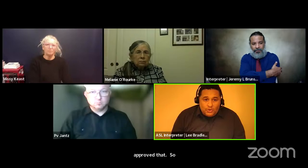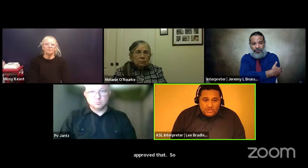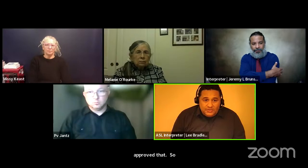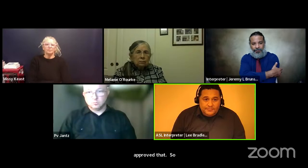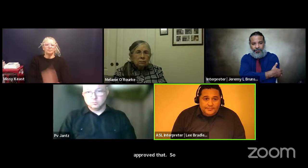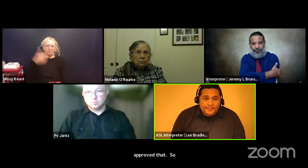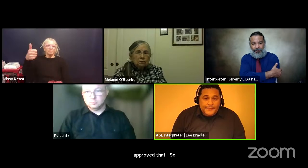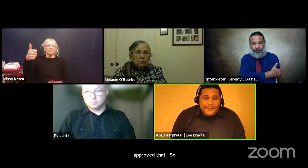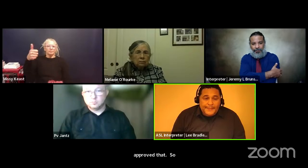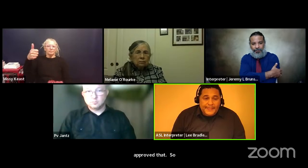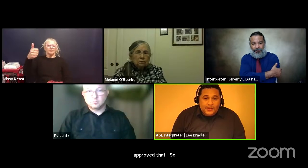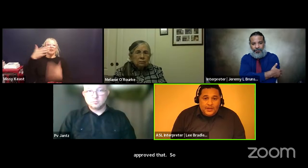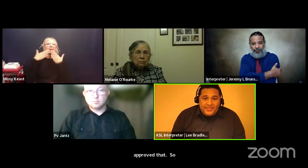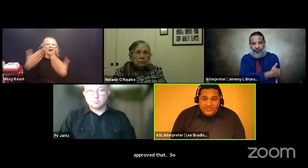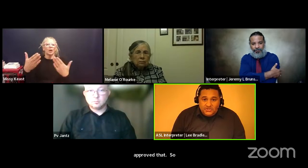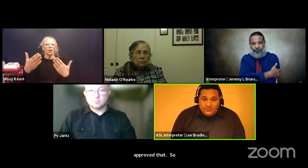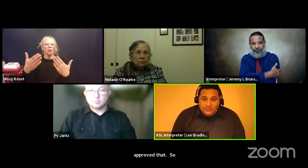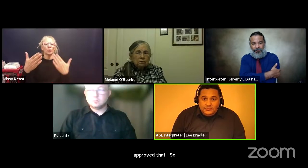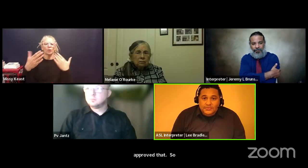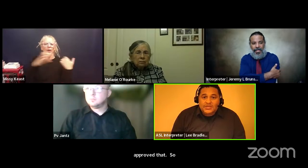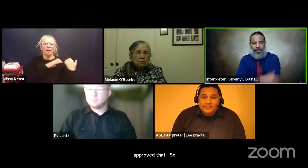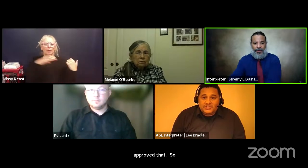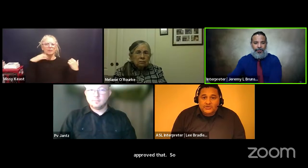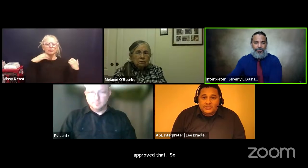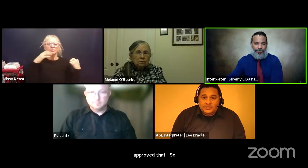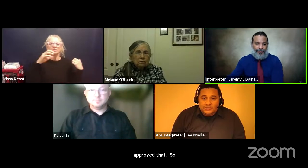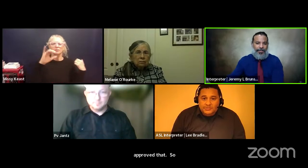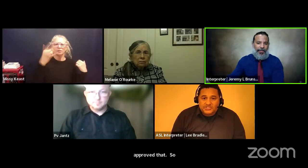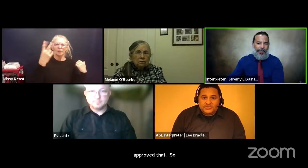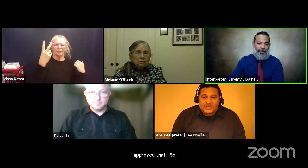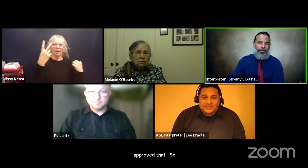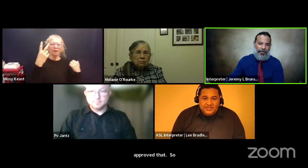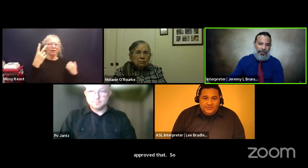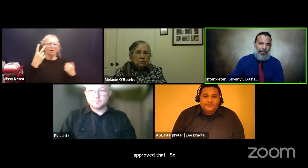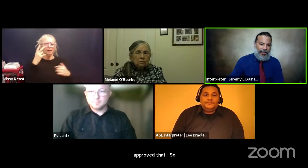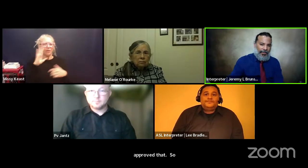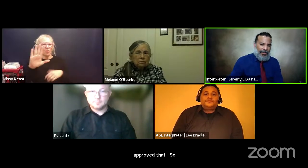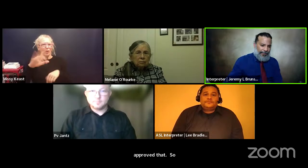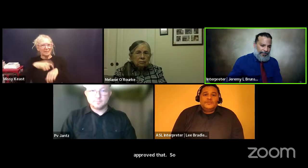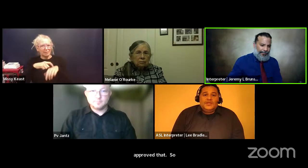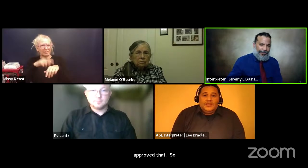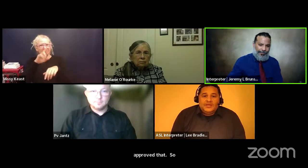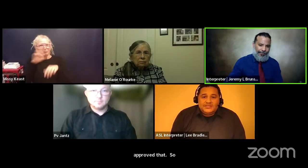new motion on that issue. Thank you. Commissioner Keast, thank you.